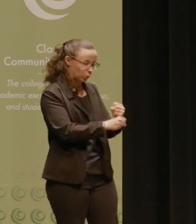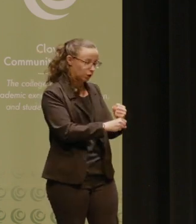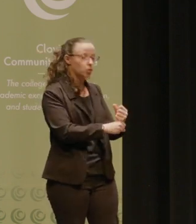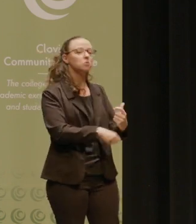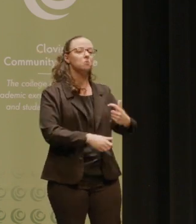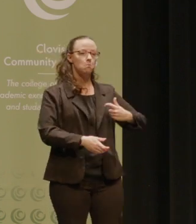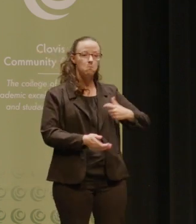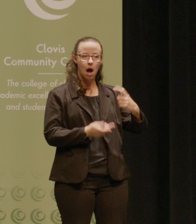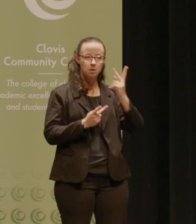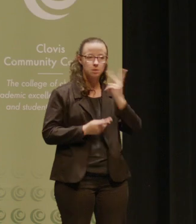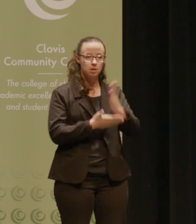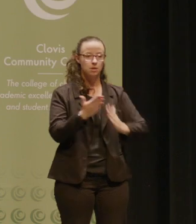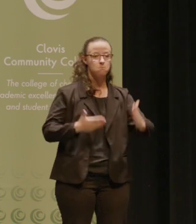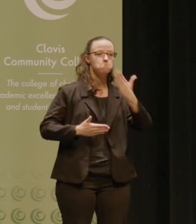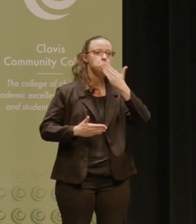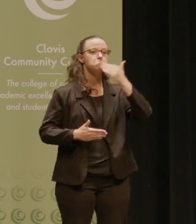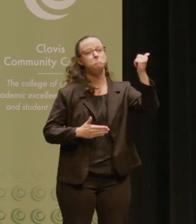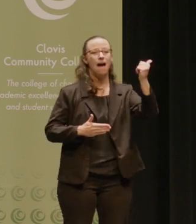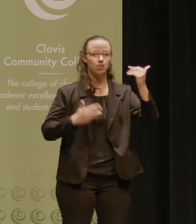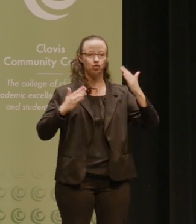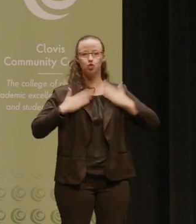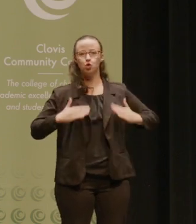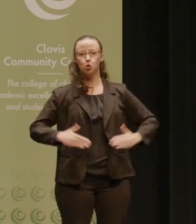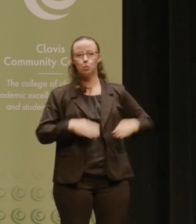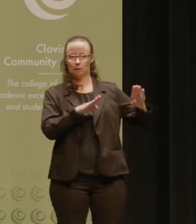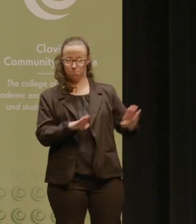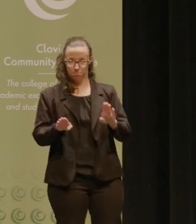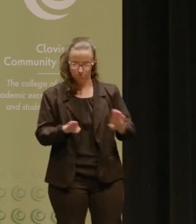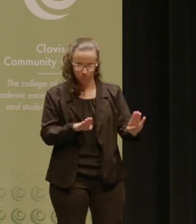I saw some of the best in humanity. Some of the